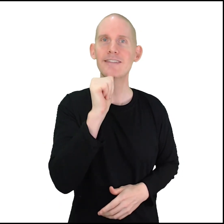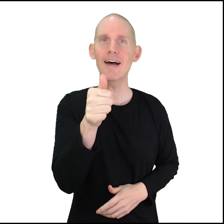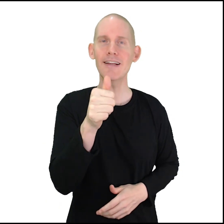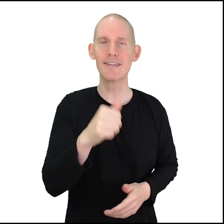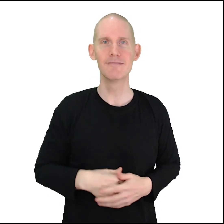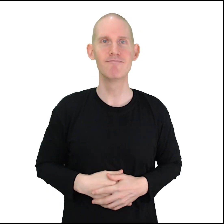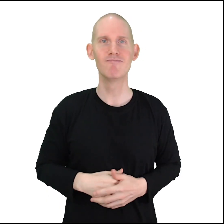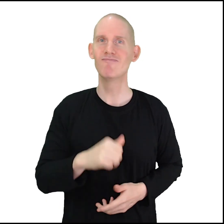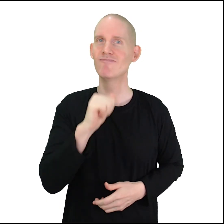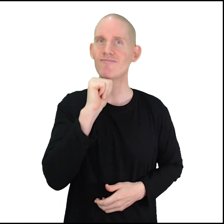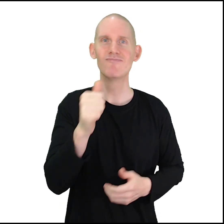Not.